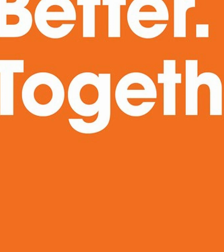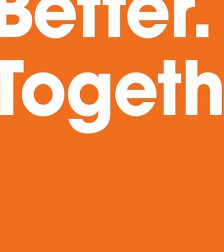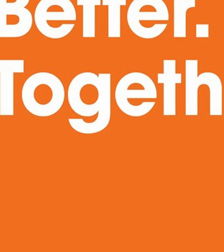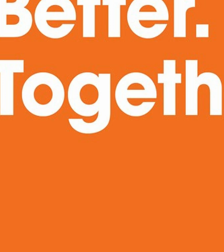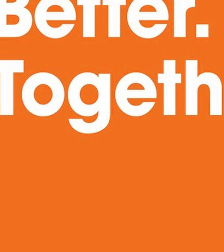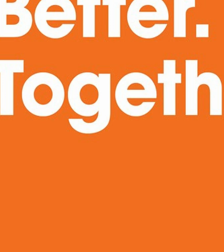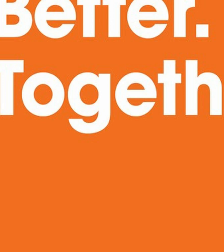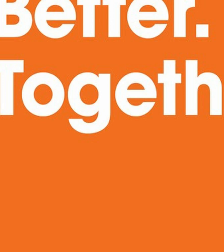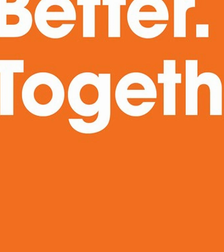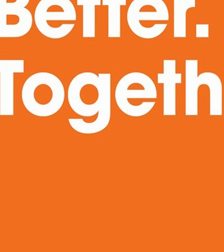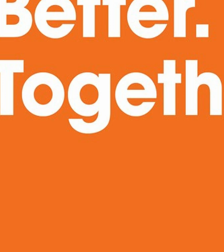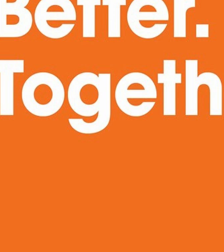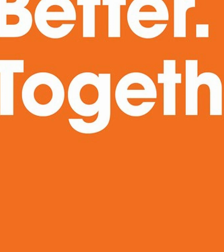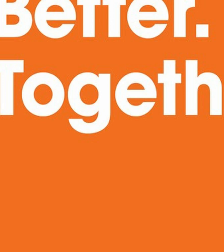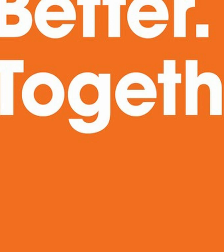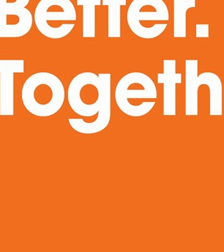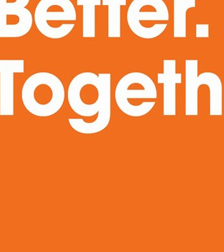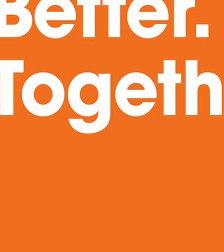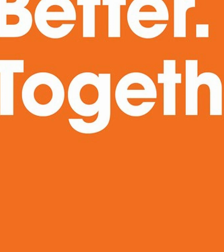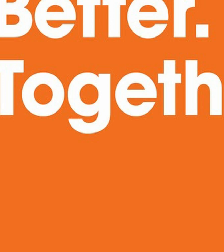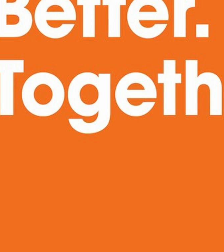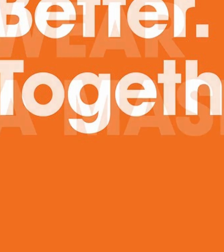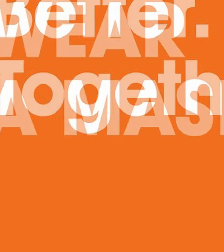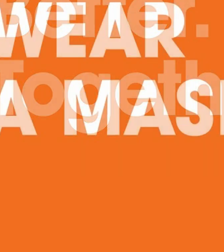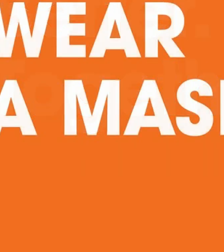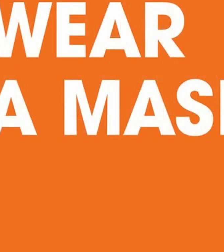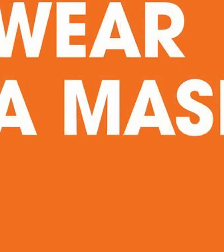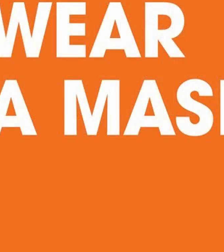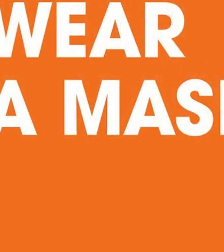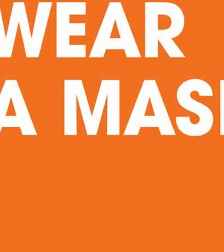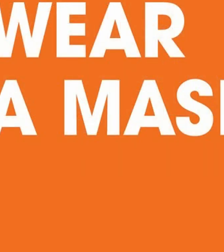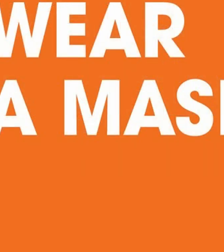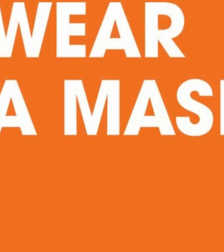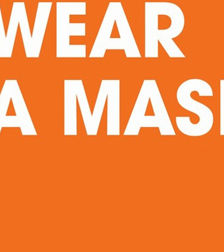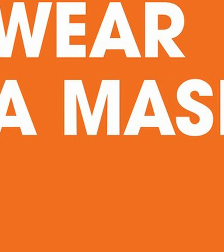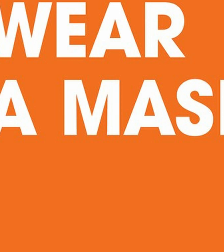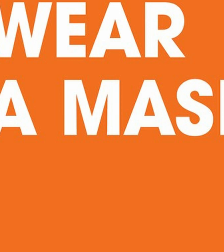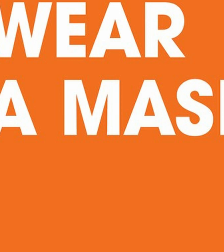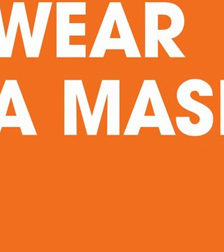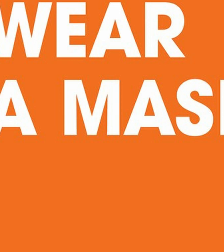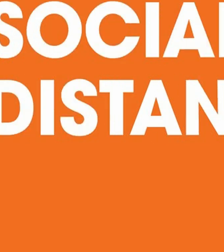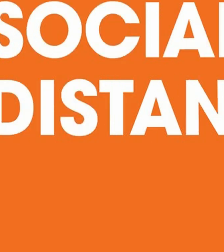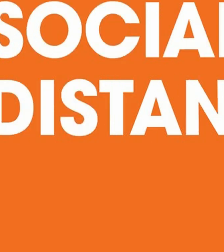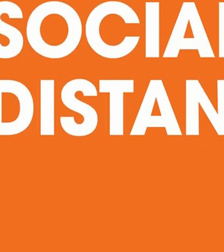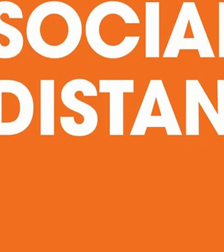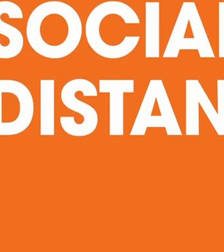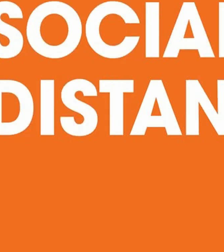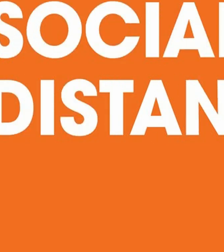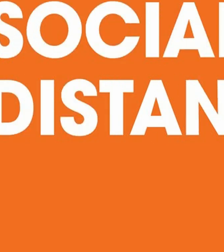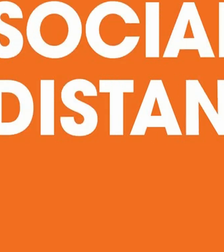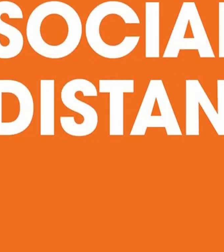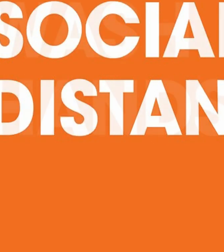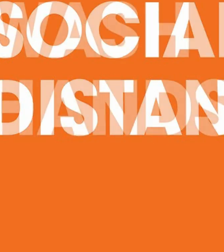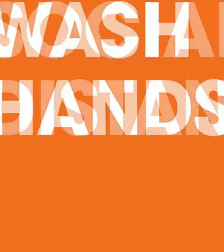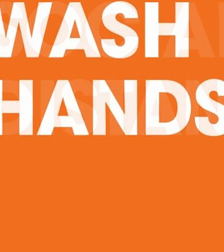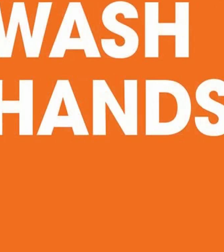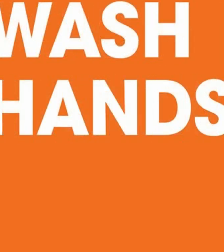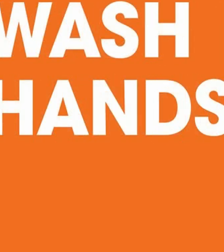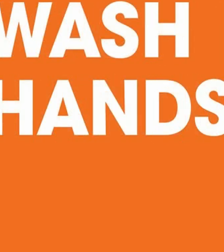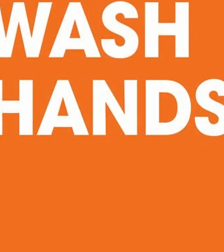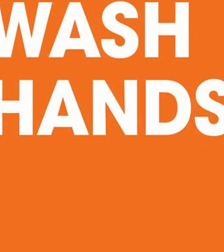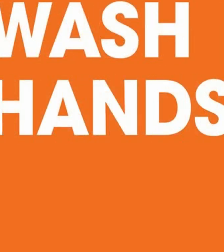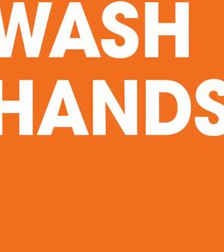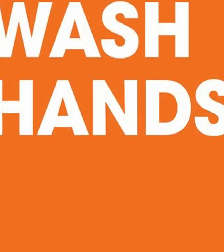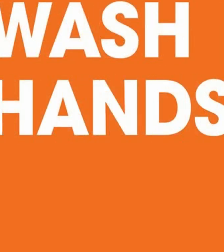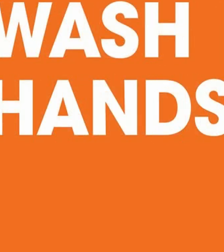key actions working better together: wearing a mask, maintaining social distance, washing your